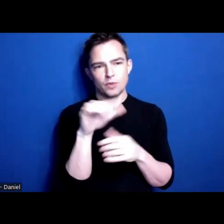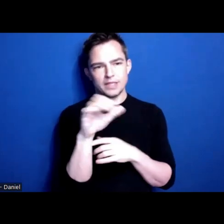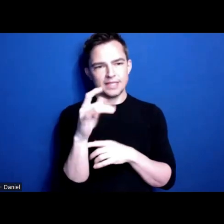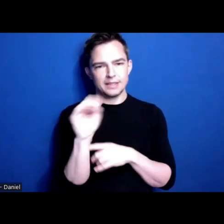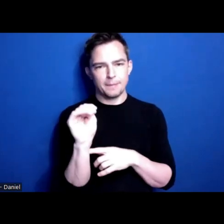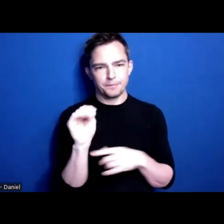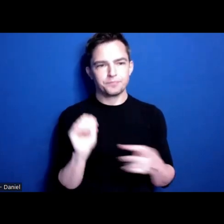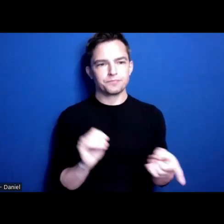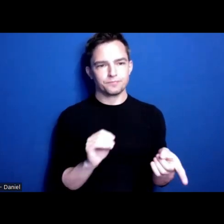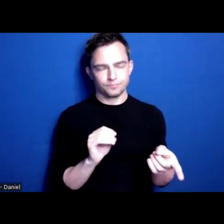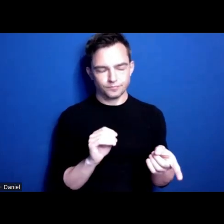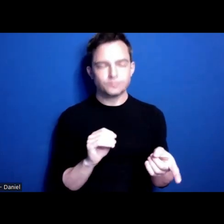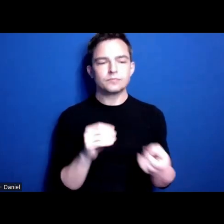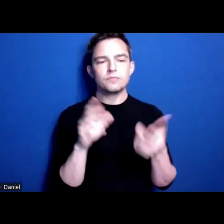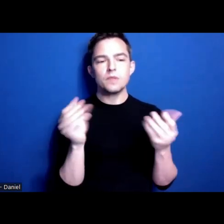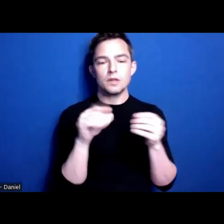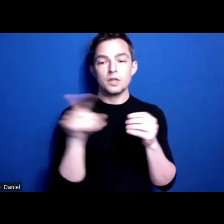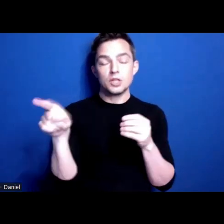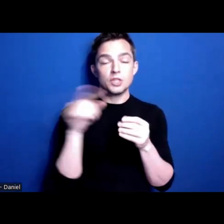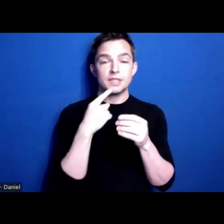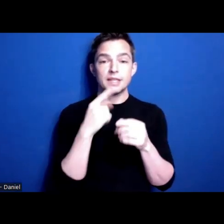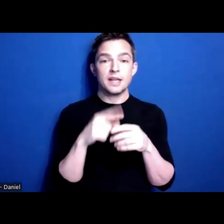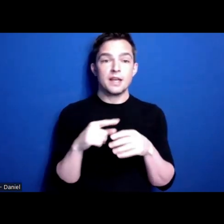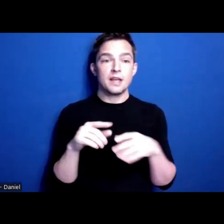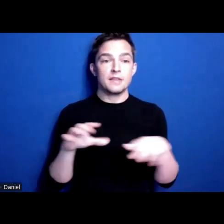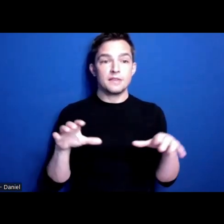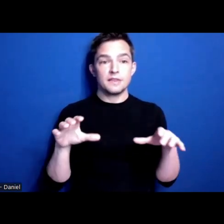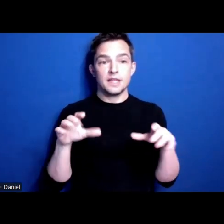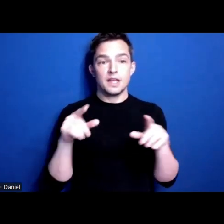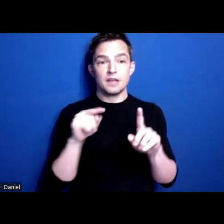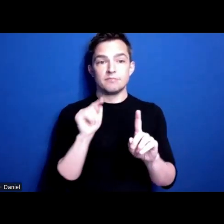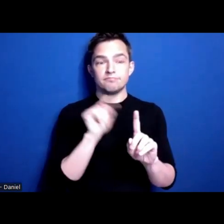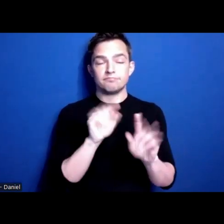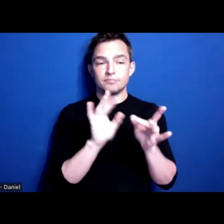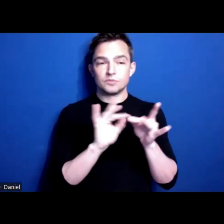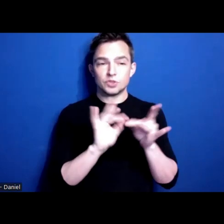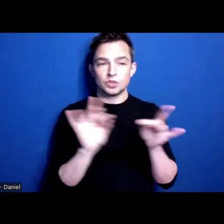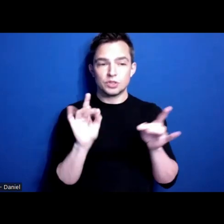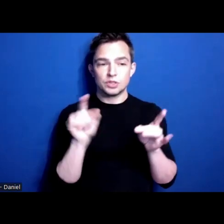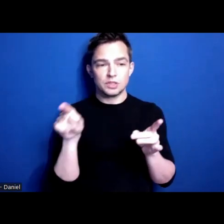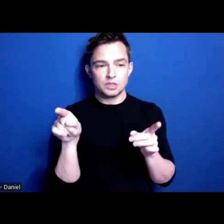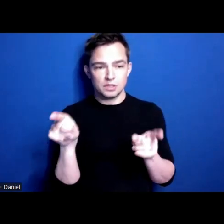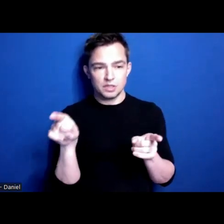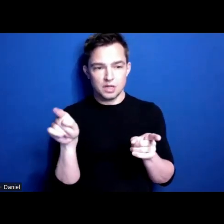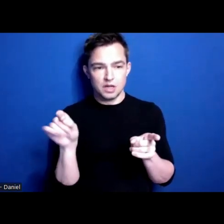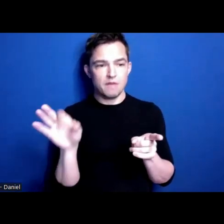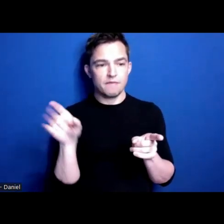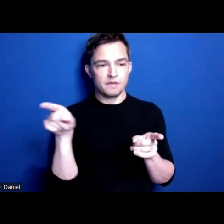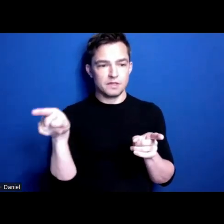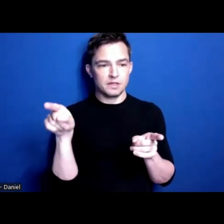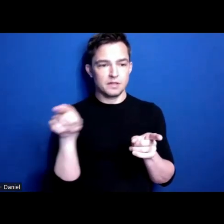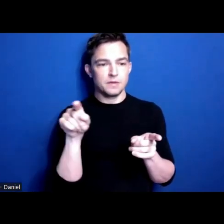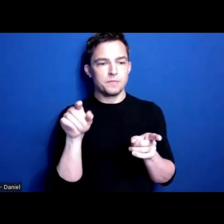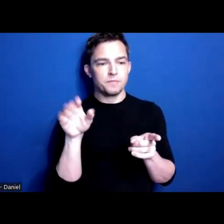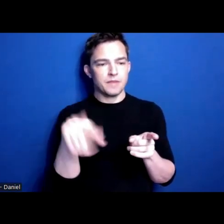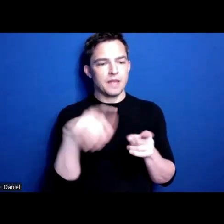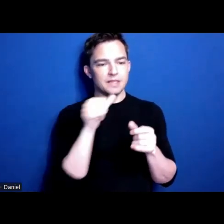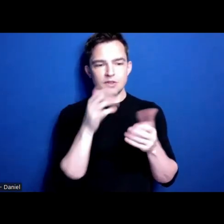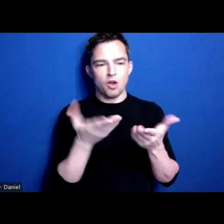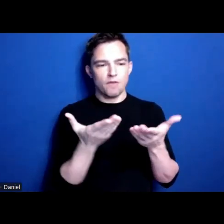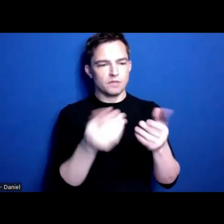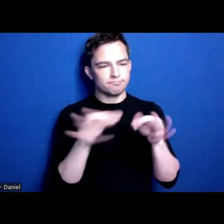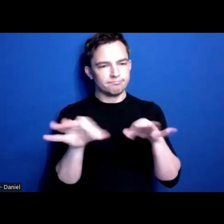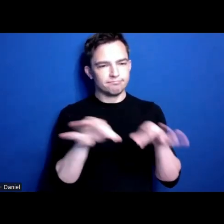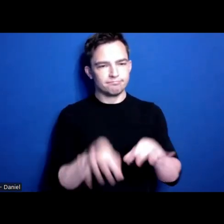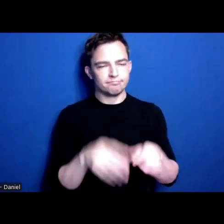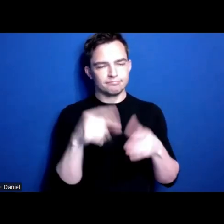Moreover, Professor Henry noted that the assertion from Morgan and Bullen did not offer quite a definition of anti-Black racism. And